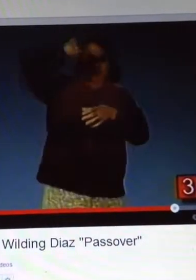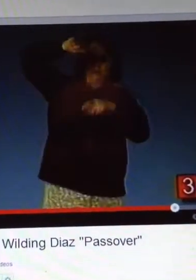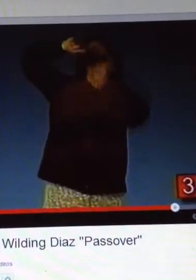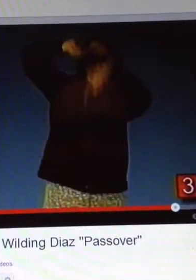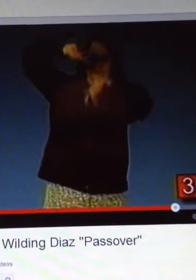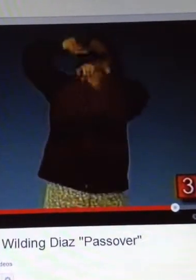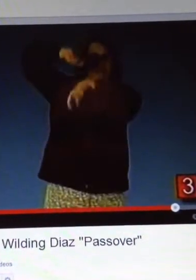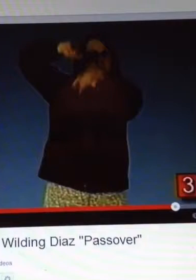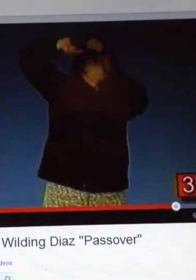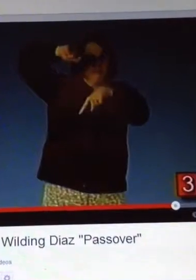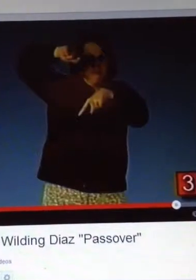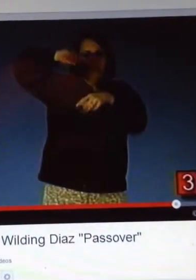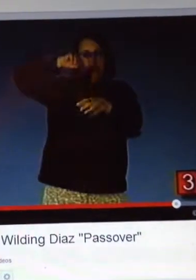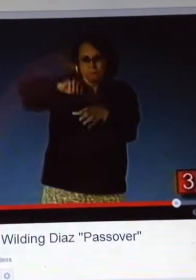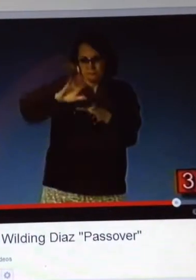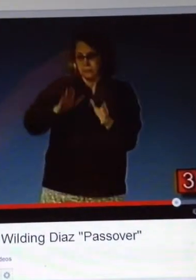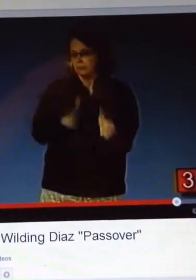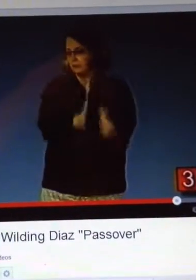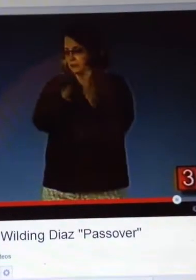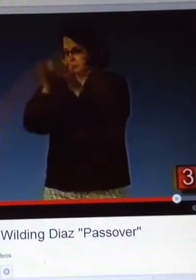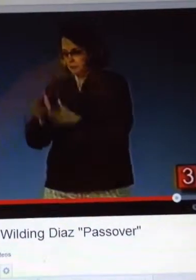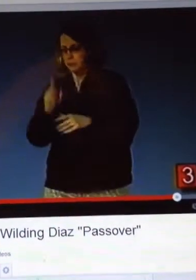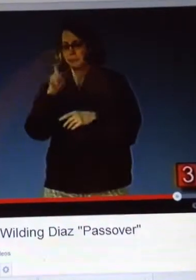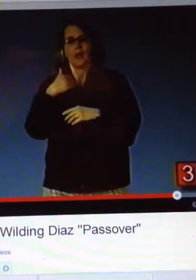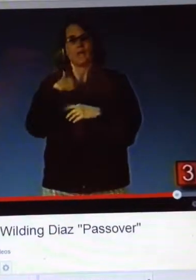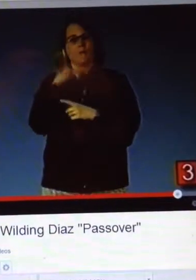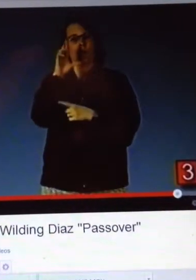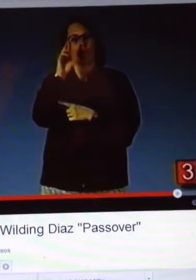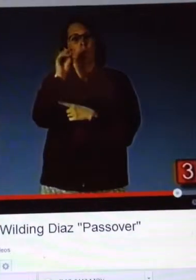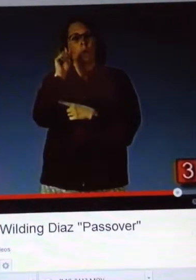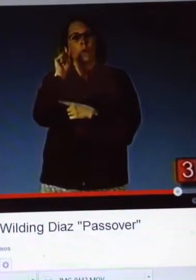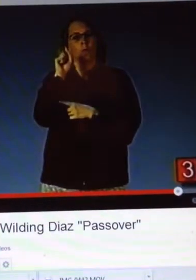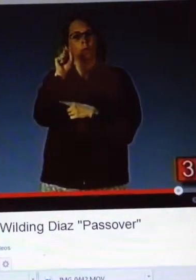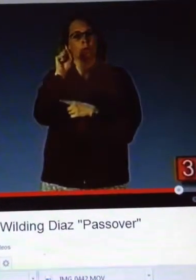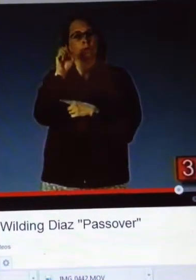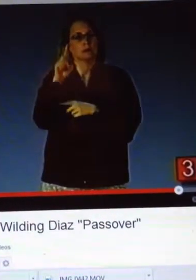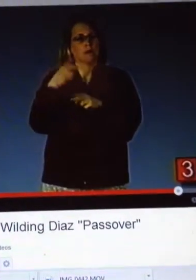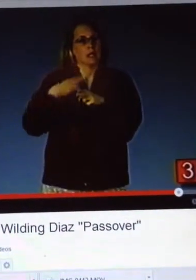The tears that they had shed as they were in captivity.